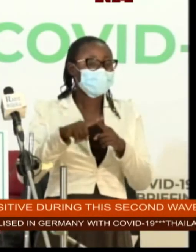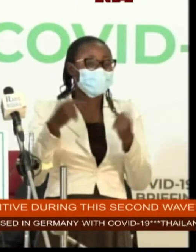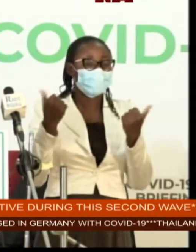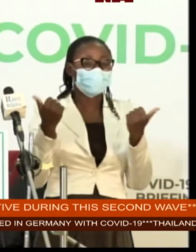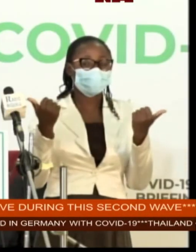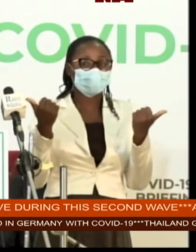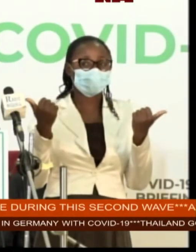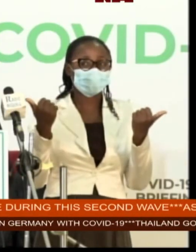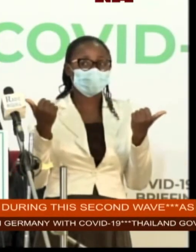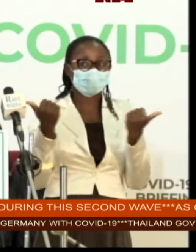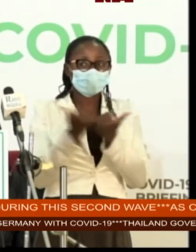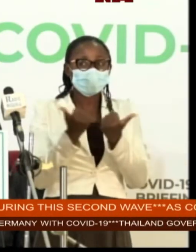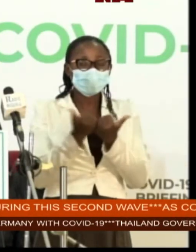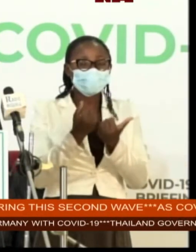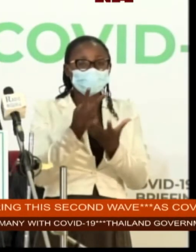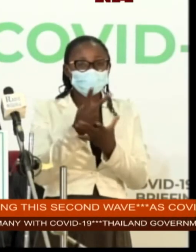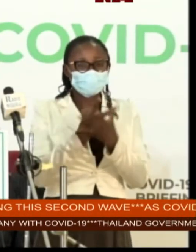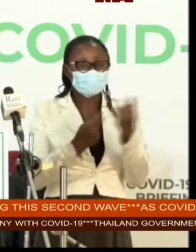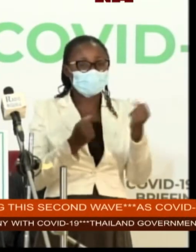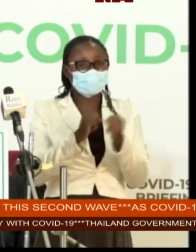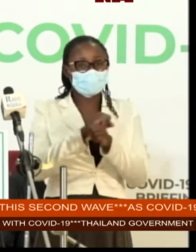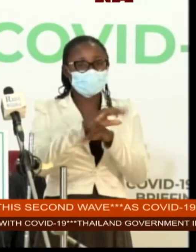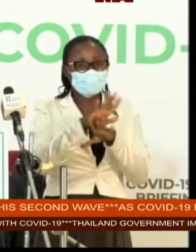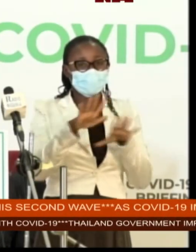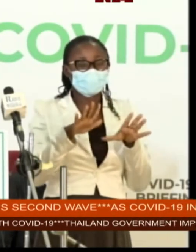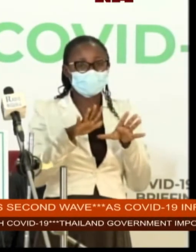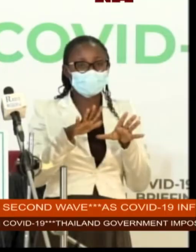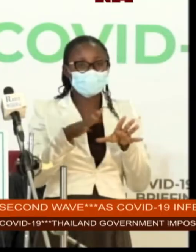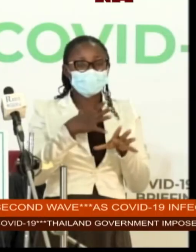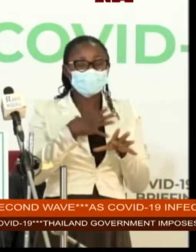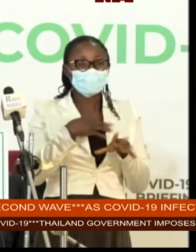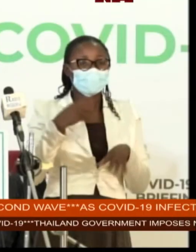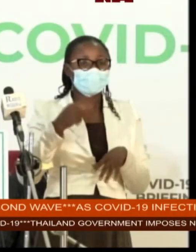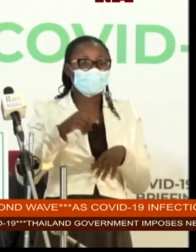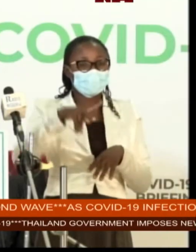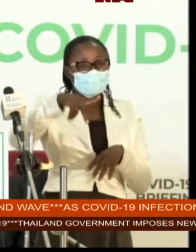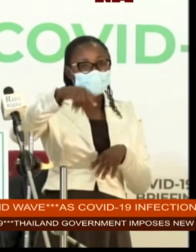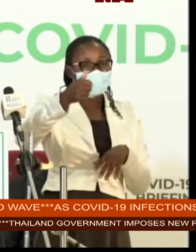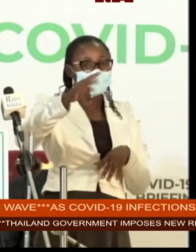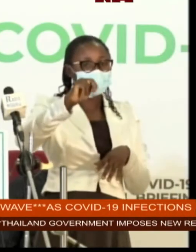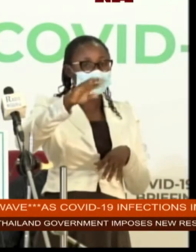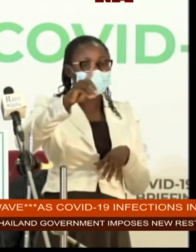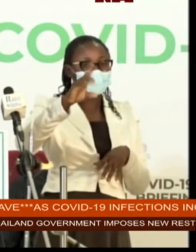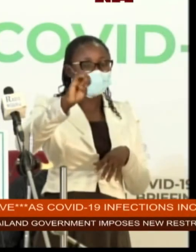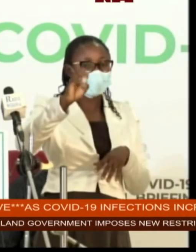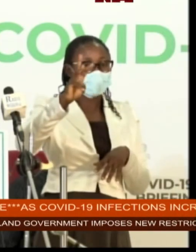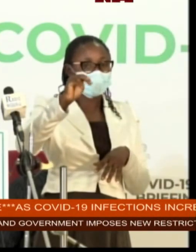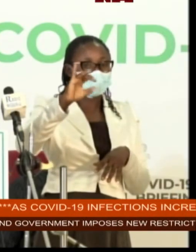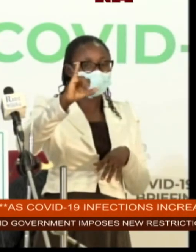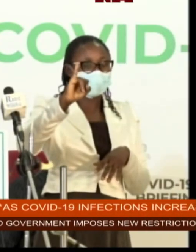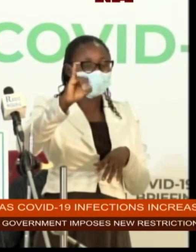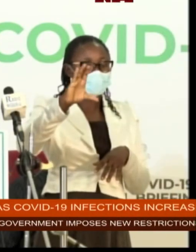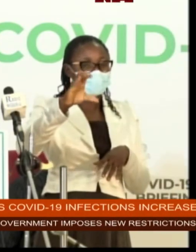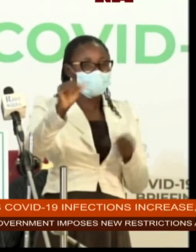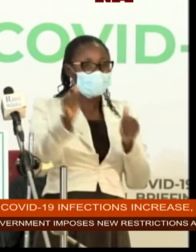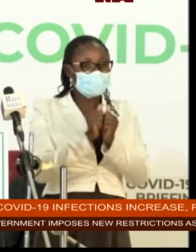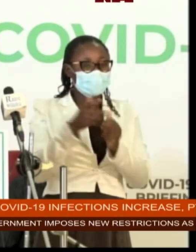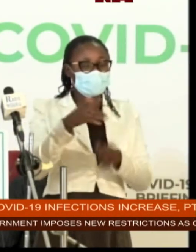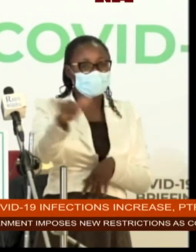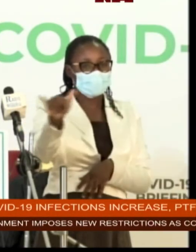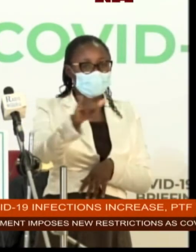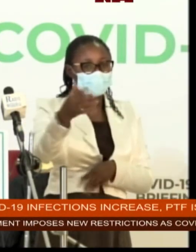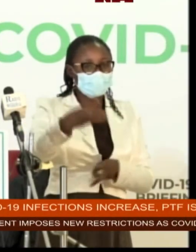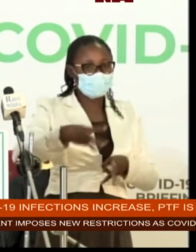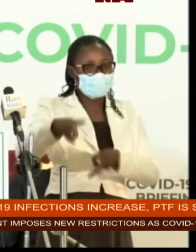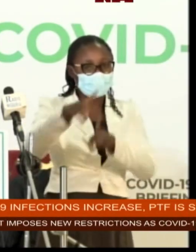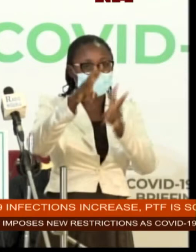fight both the virus and the pandemic with the same methodology, the same